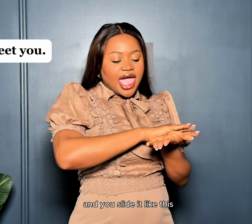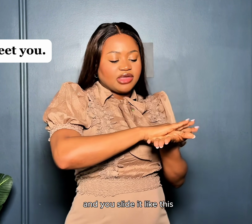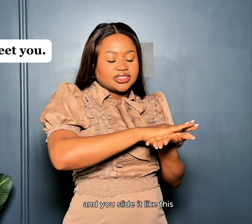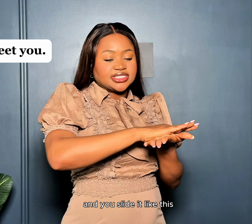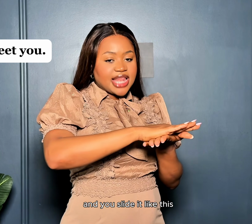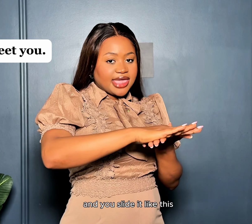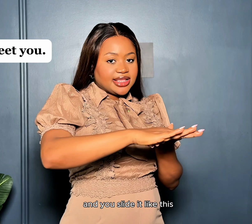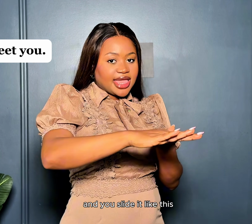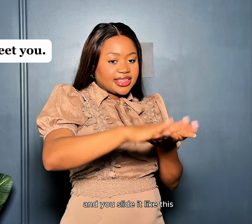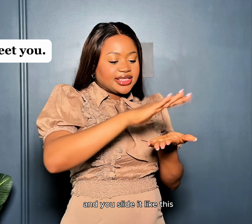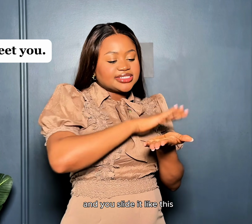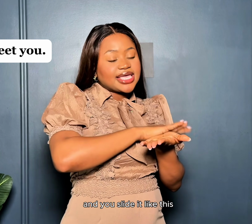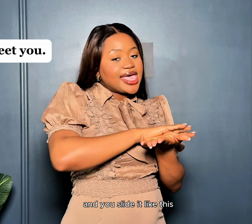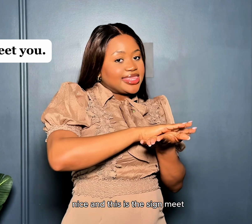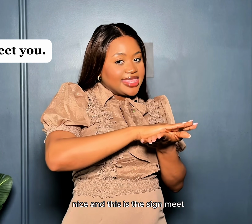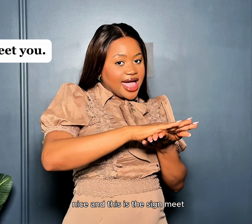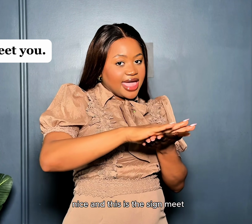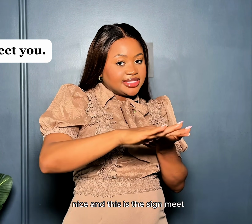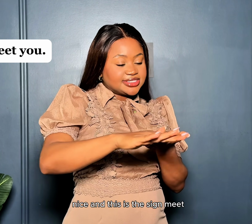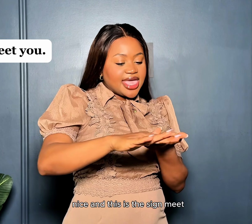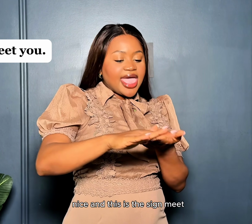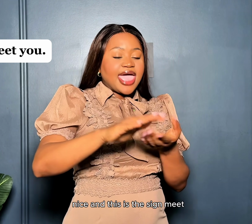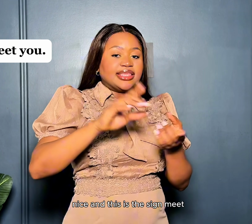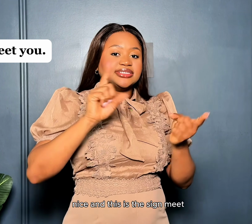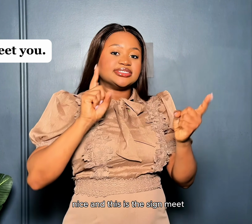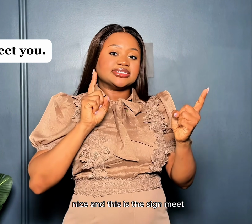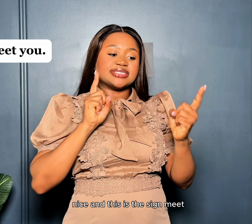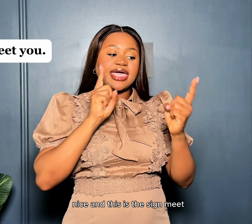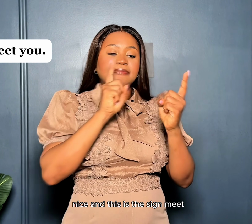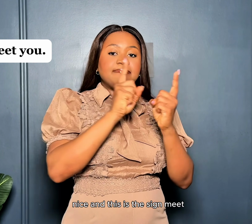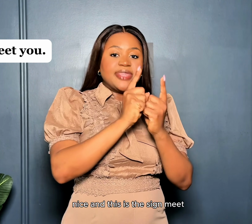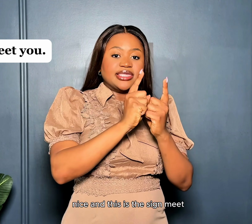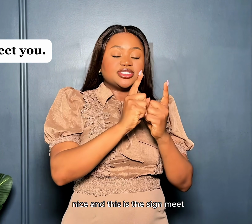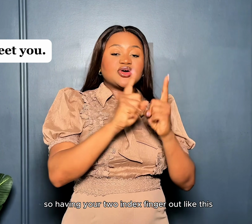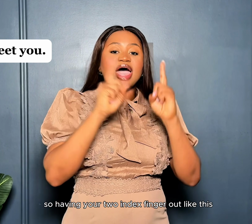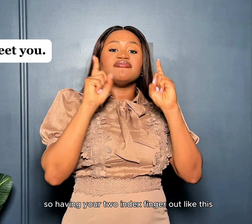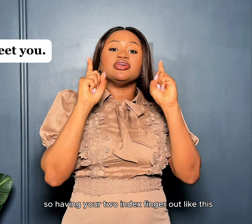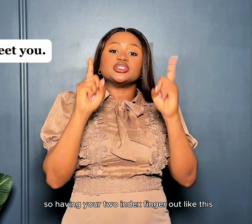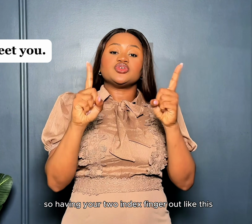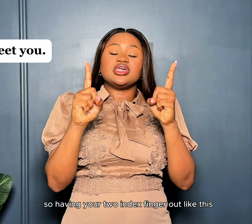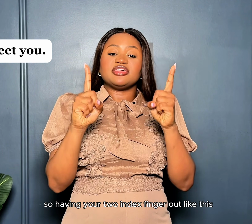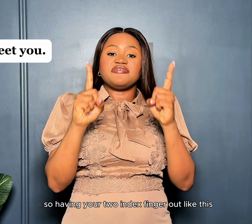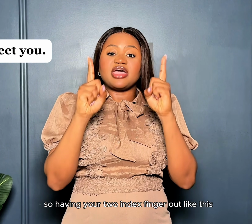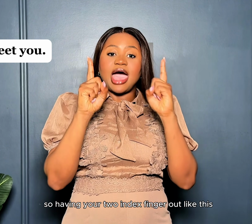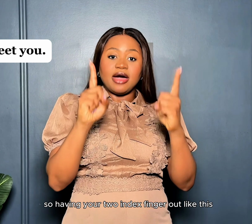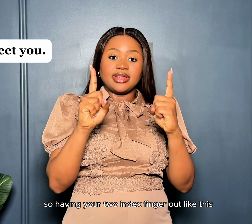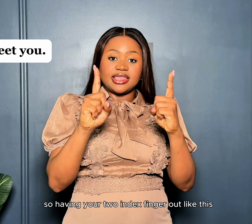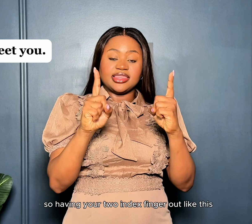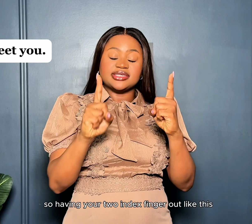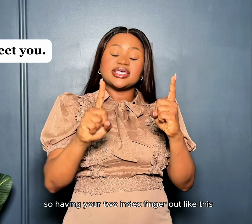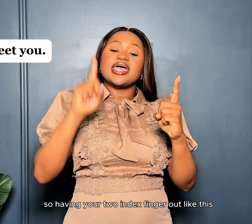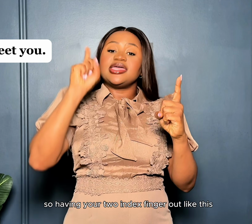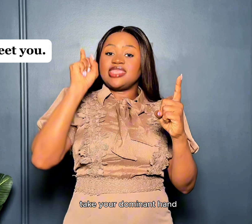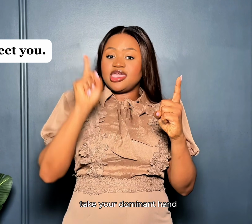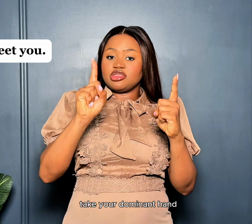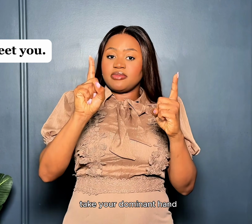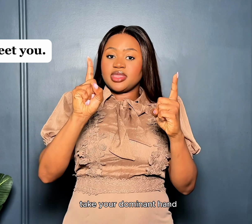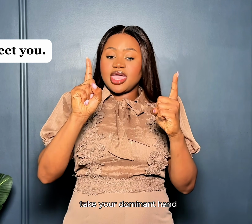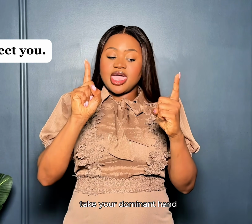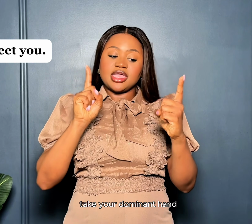you slide it like this. Nice. And this is a sign meet. So having your two index finger out like this. Take your dominant hand